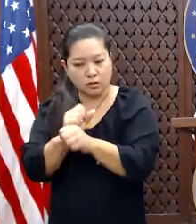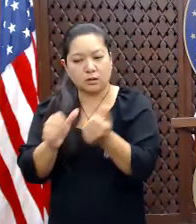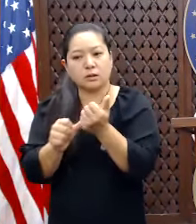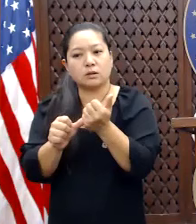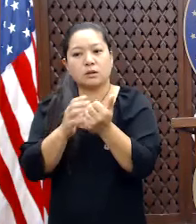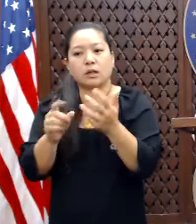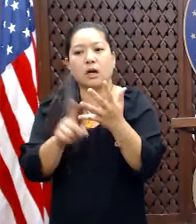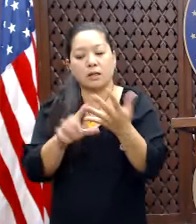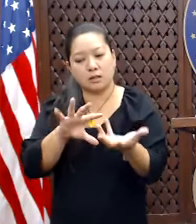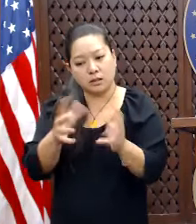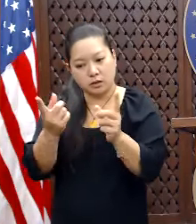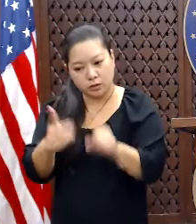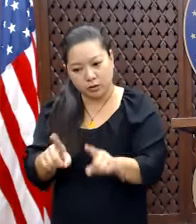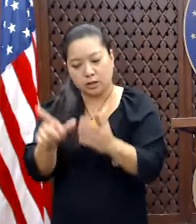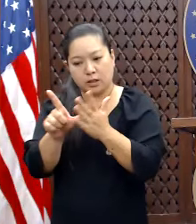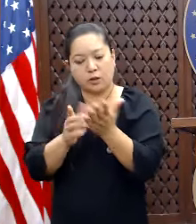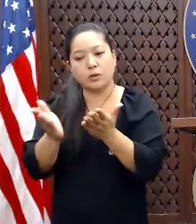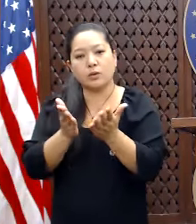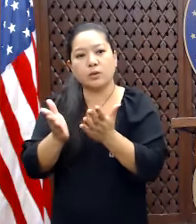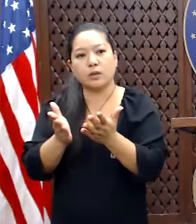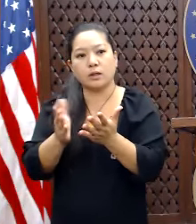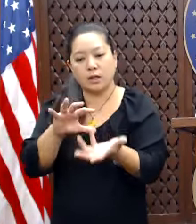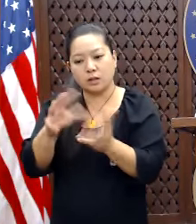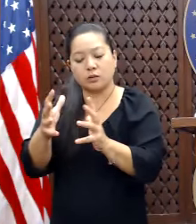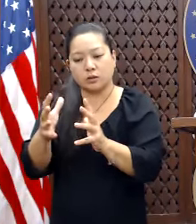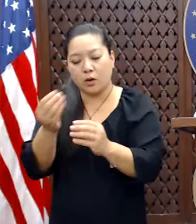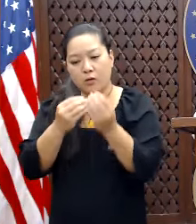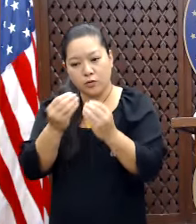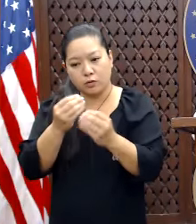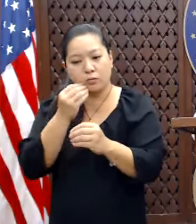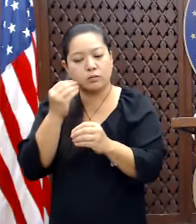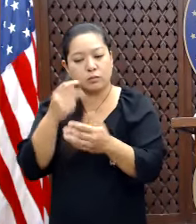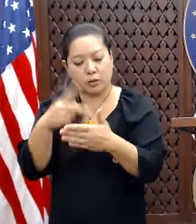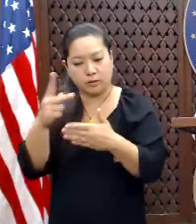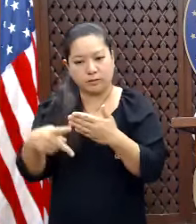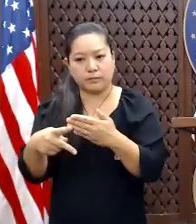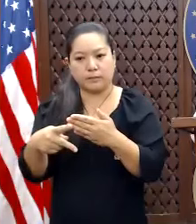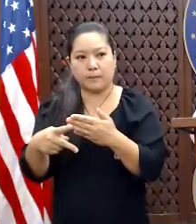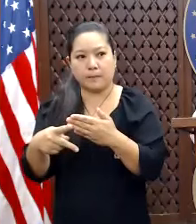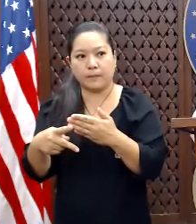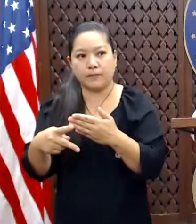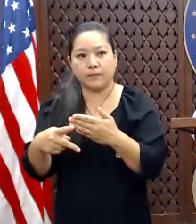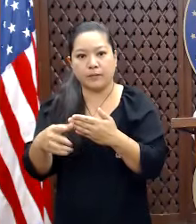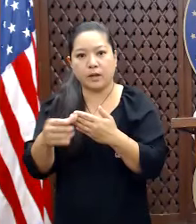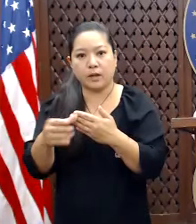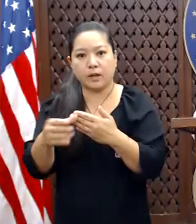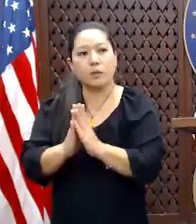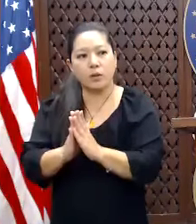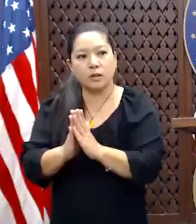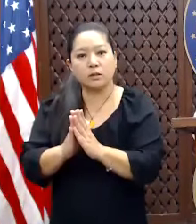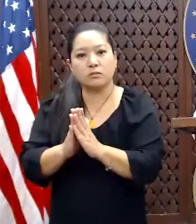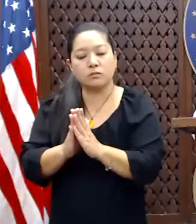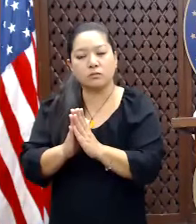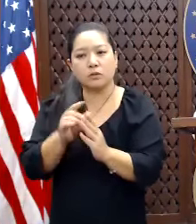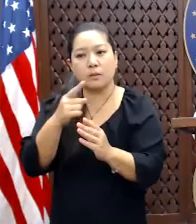disaster legal services, disaster supplemental nutrition assistance program. I've also requested public